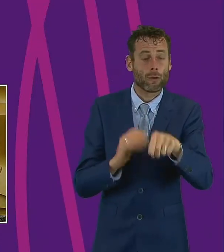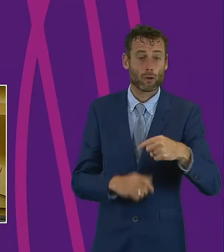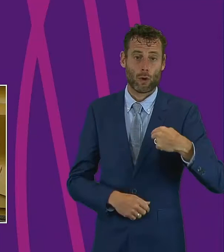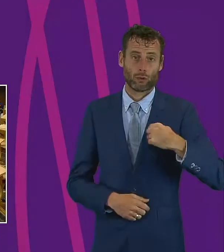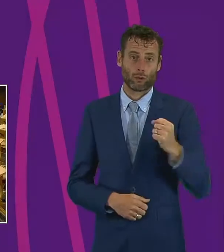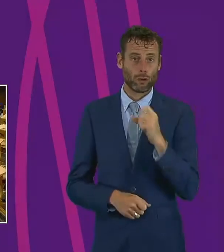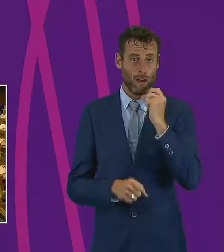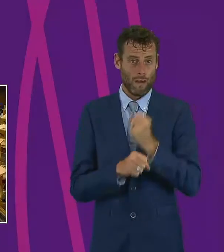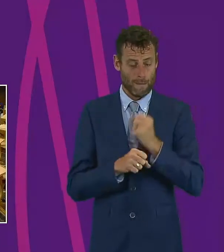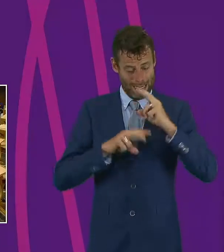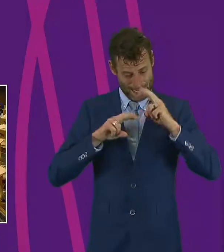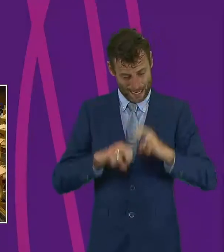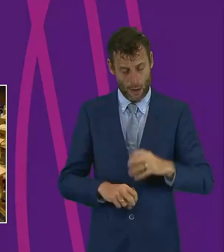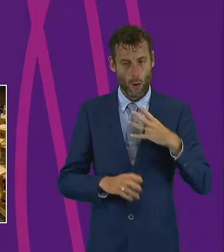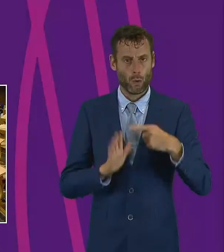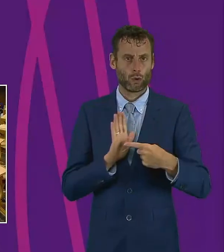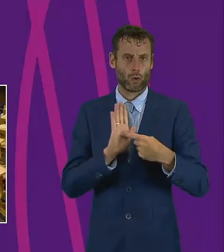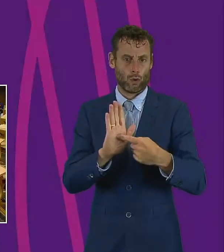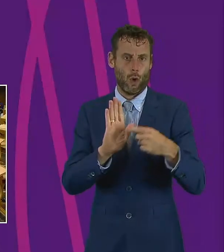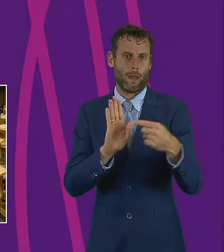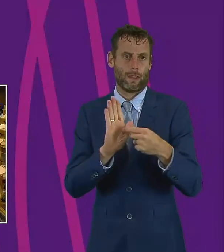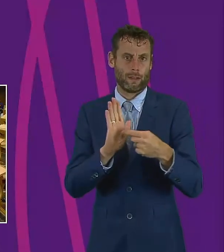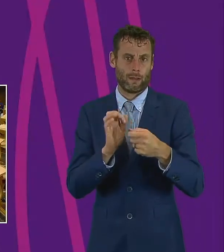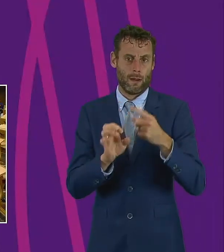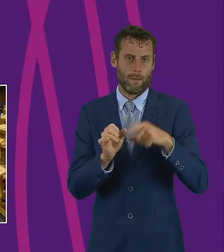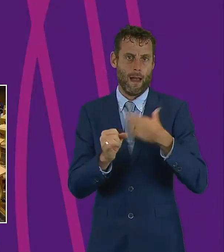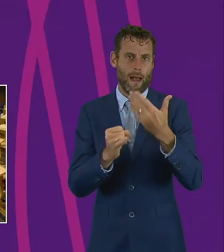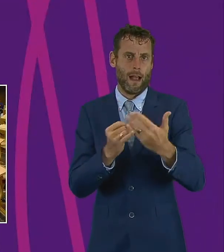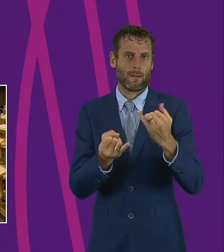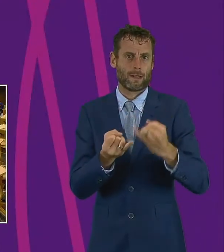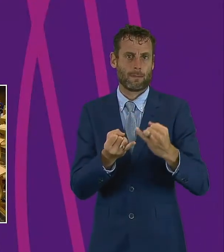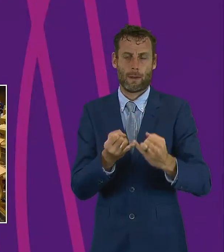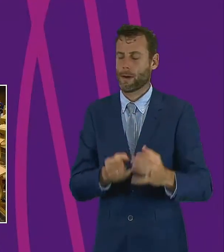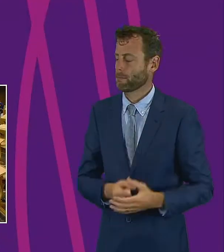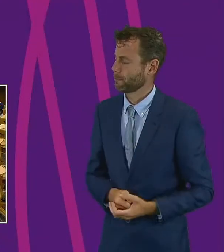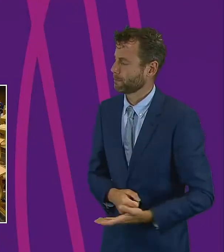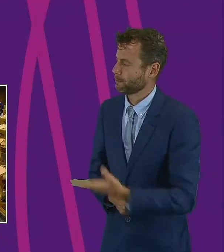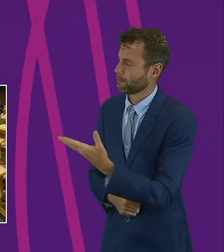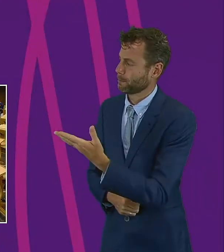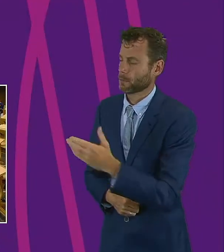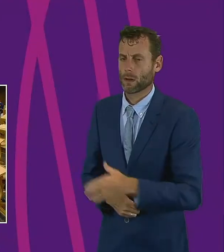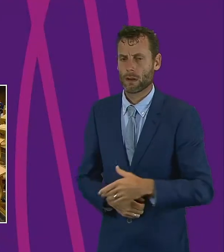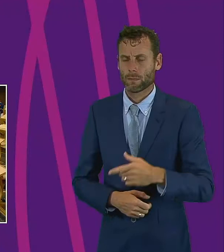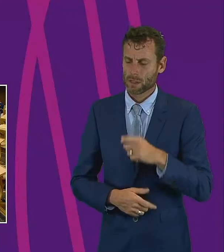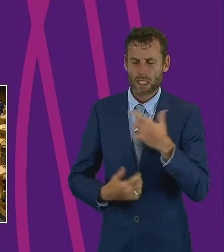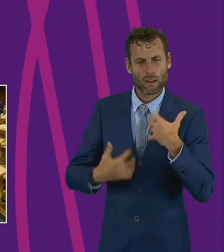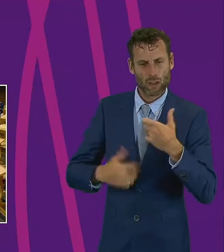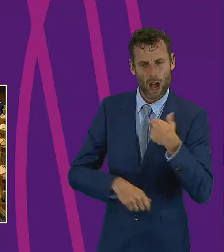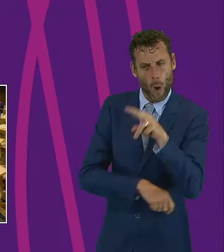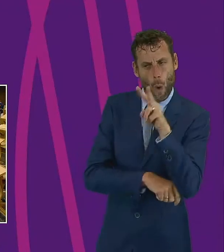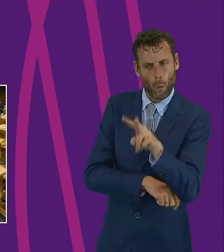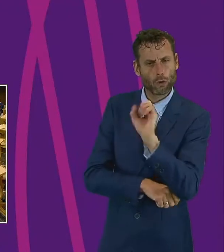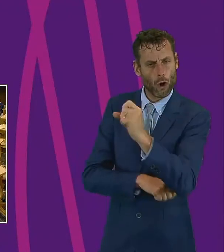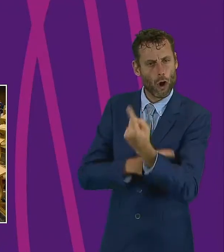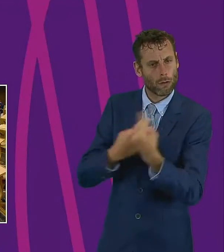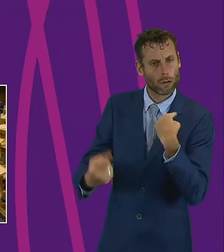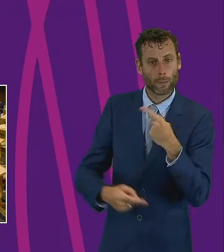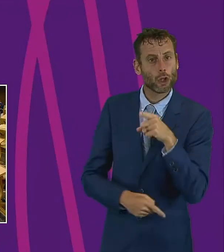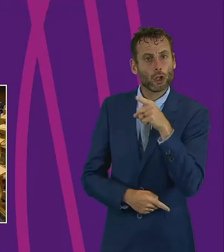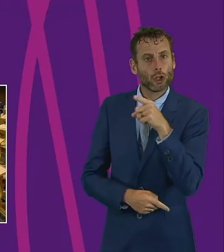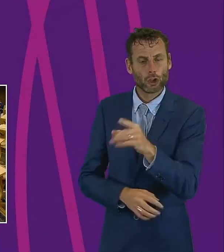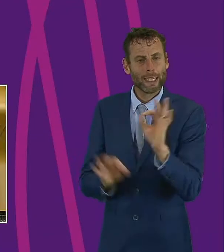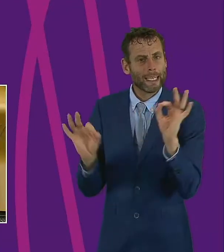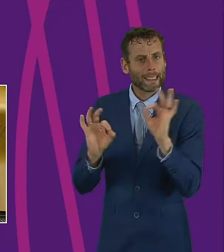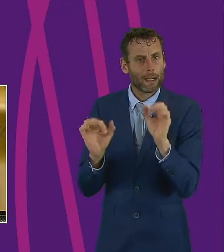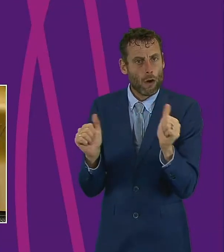September. Ruth Davidson. I listened very carefully to every word of that answer, and at no point did the First Minister actually confirm or deny